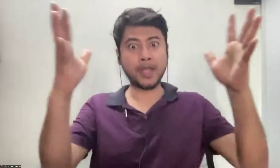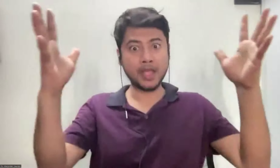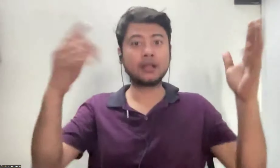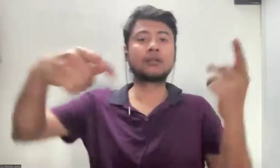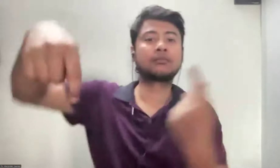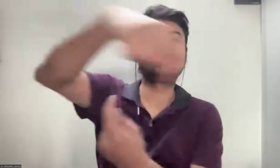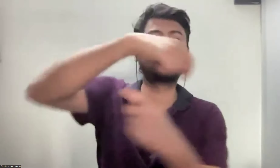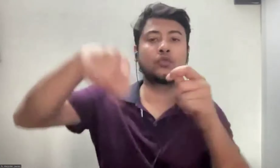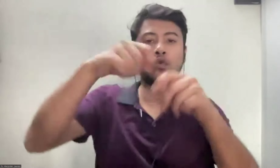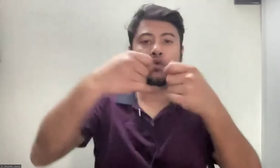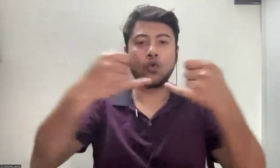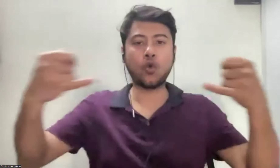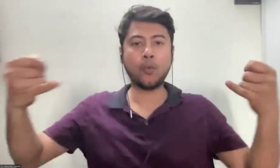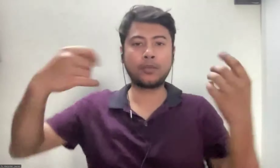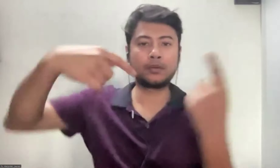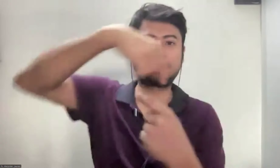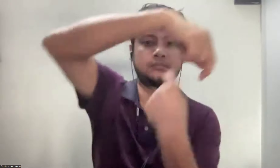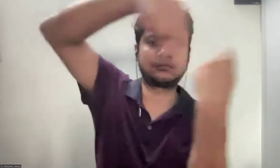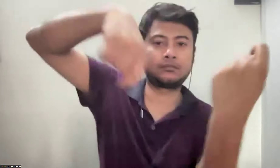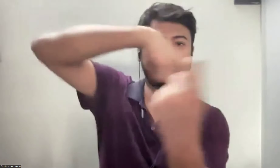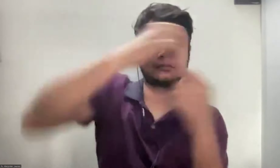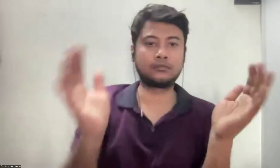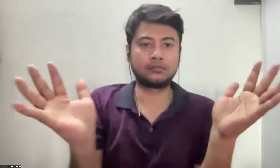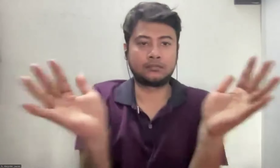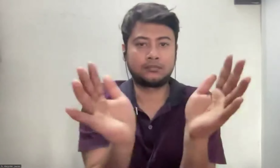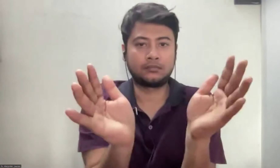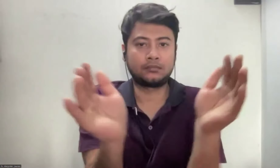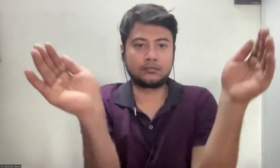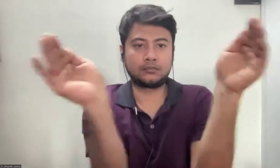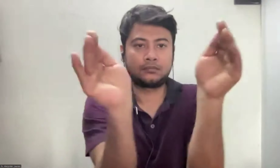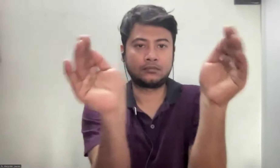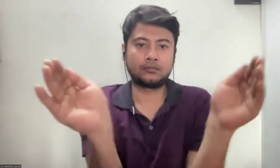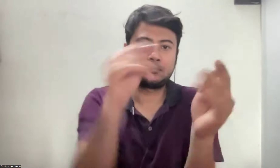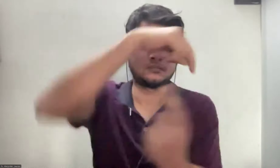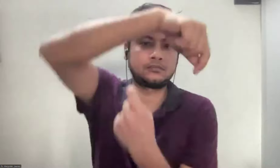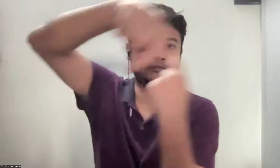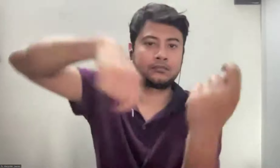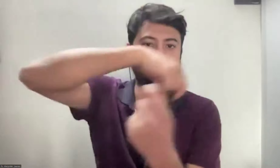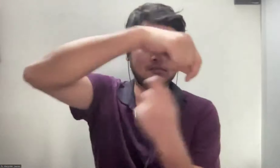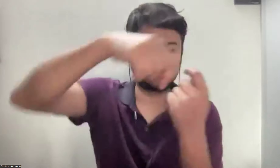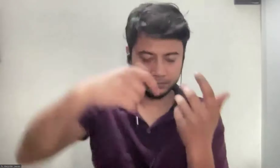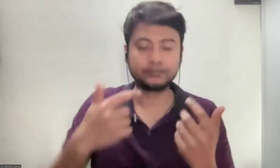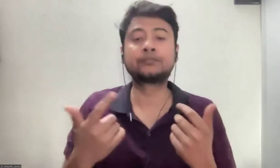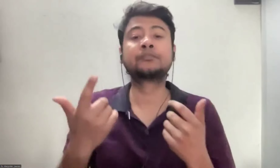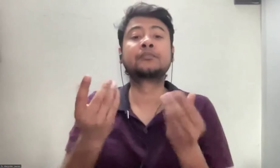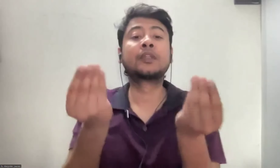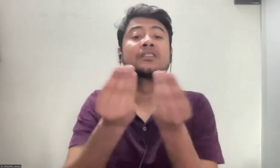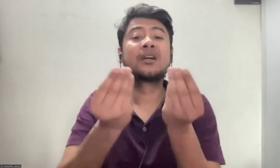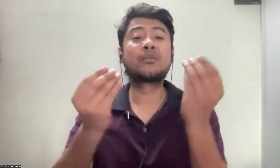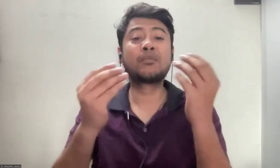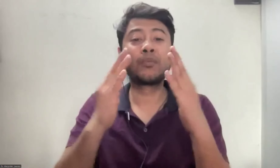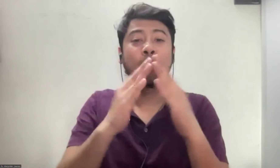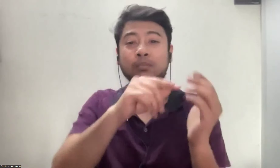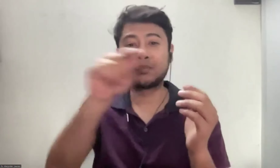Okay. Then, if your Tulsi has died, if it has dried, then either you bury it in the sand,